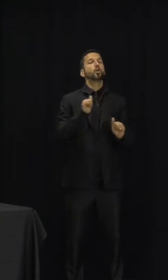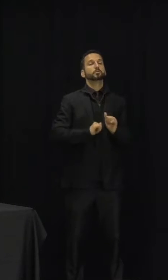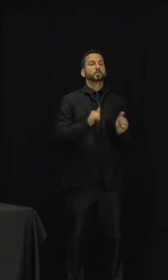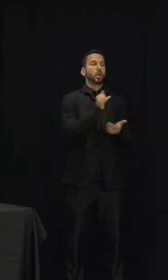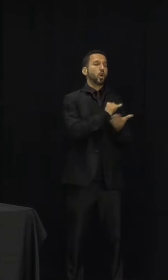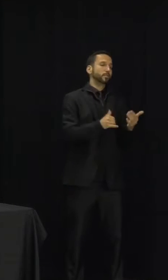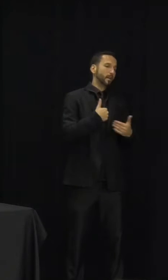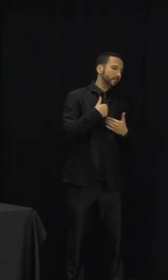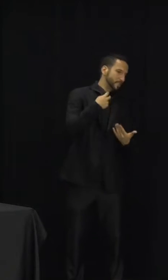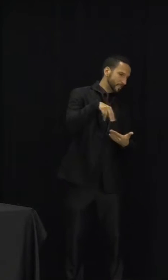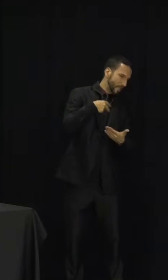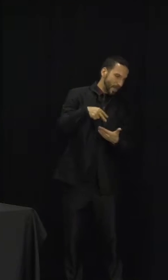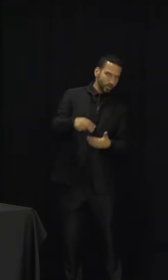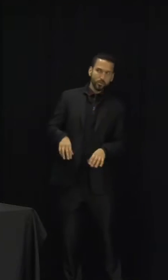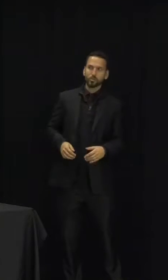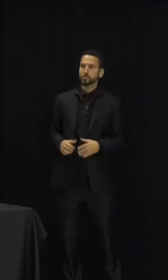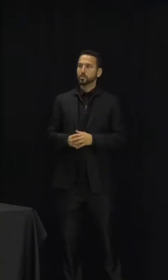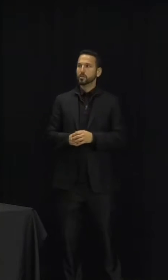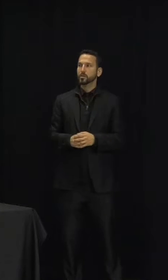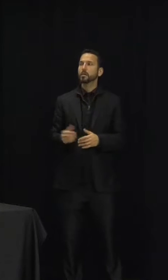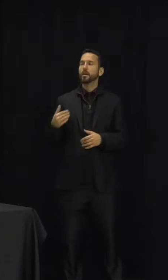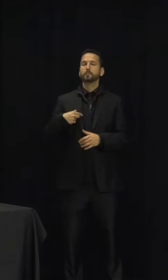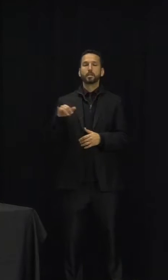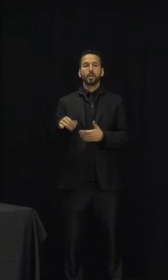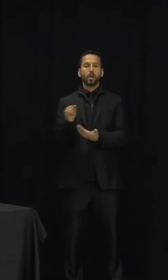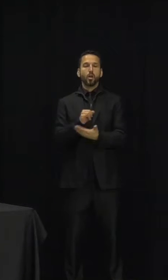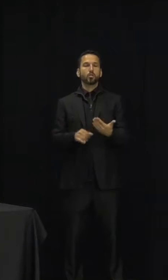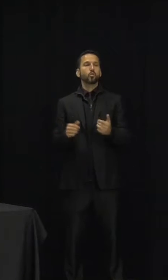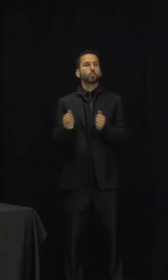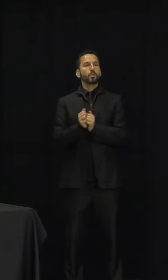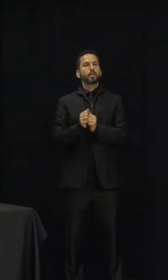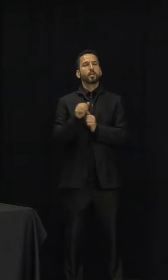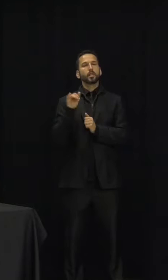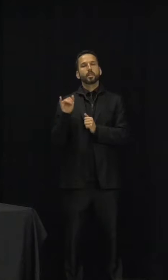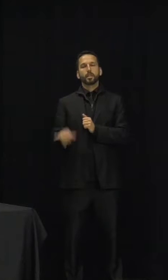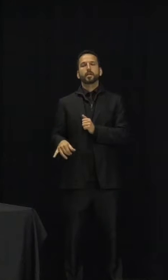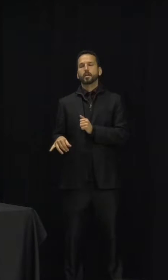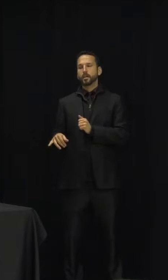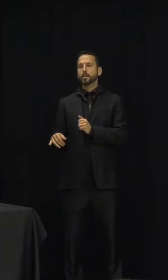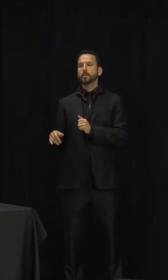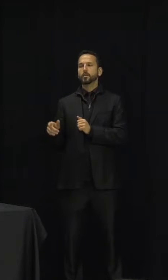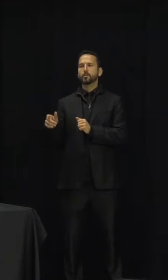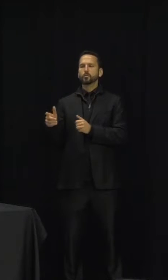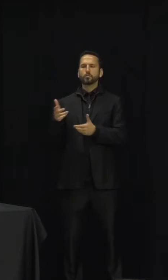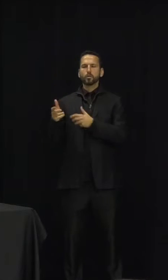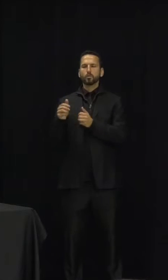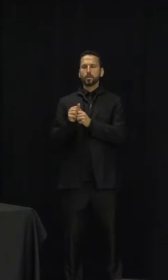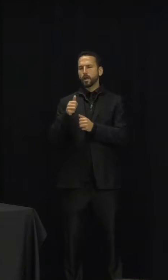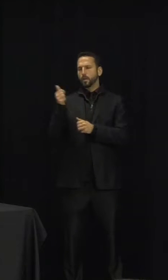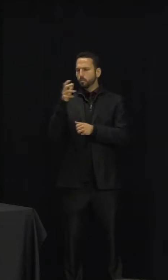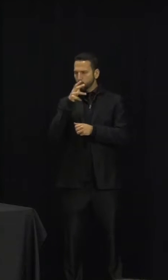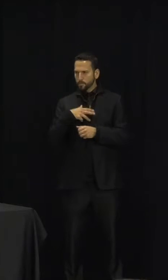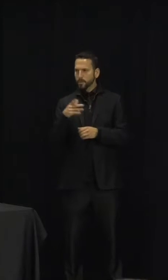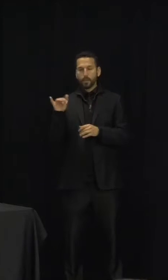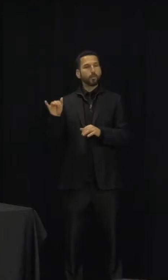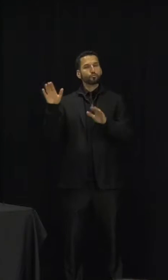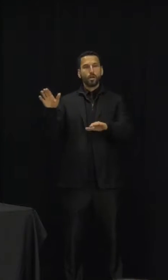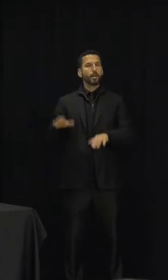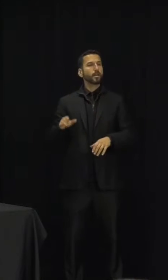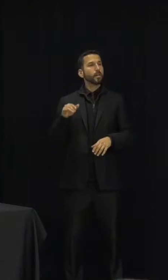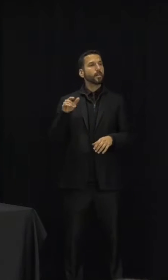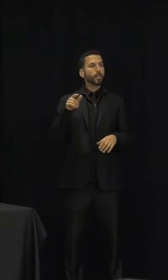Anyway, so that was number two. Number three, vis-a-vis disability, I'd like to talk about